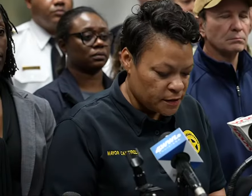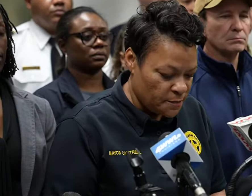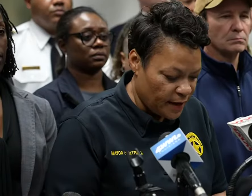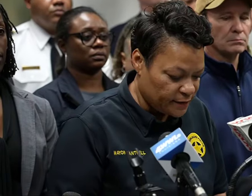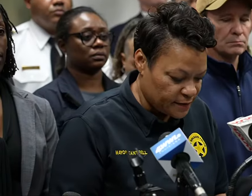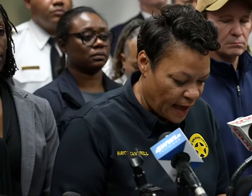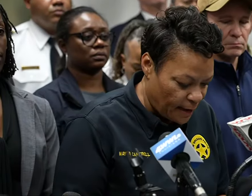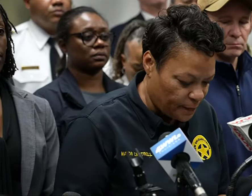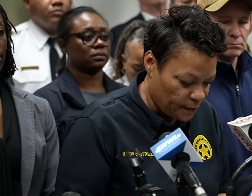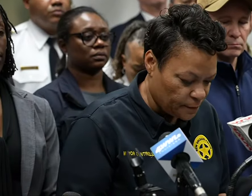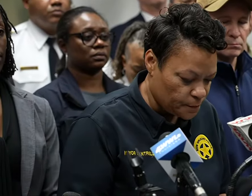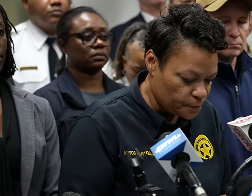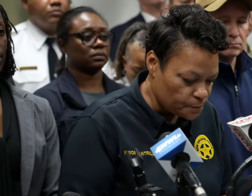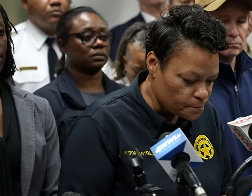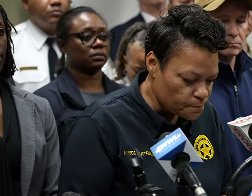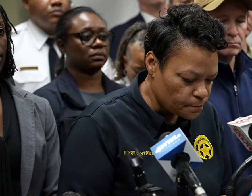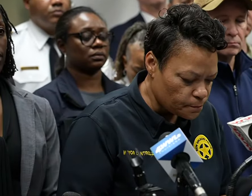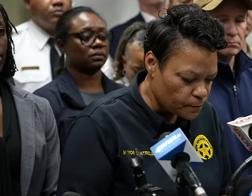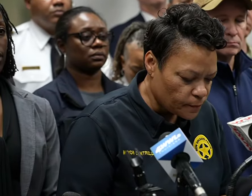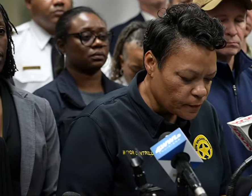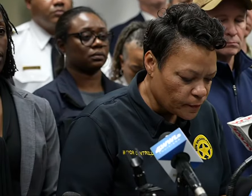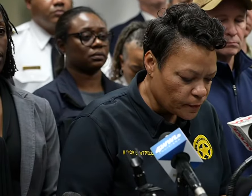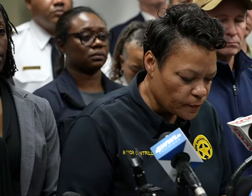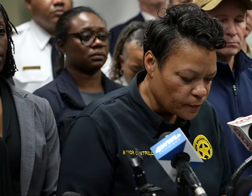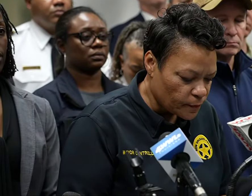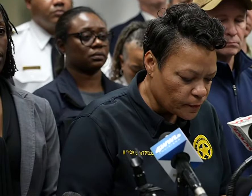necessary to make this happen.